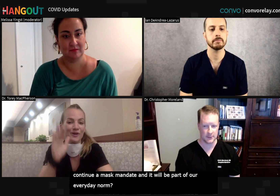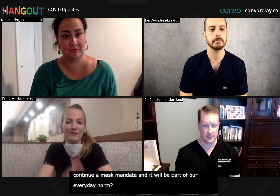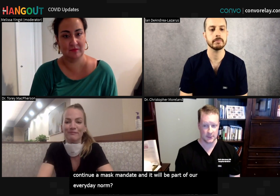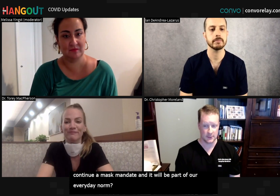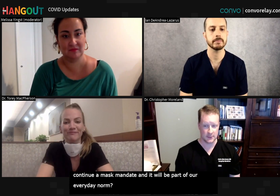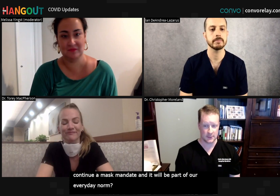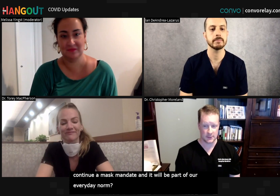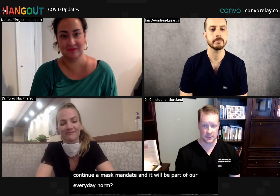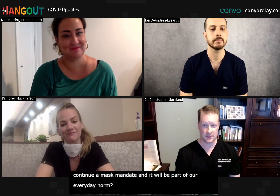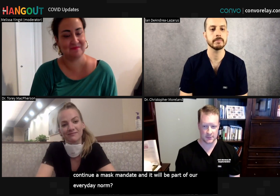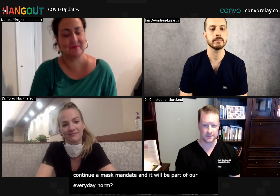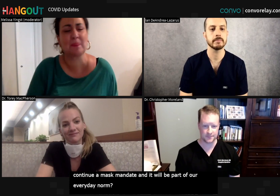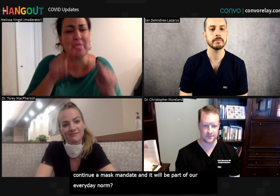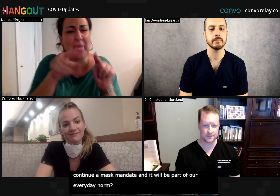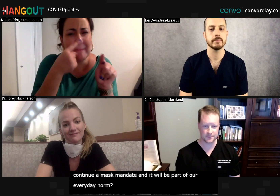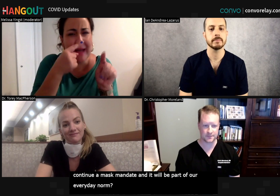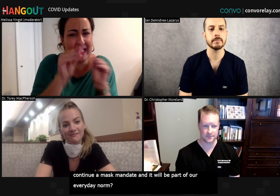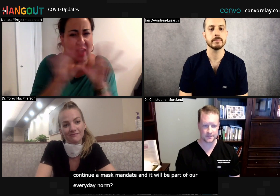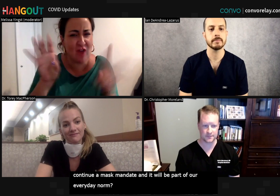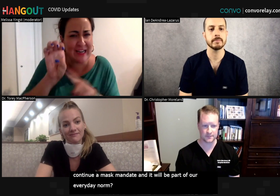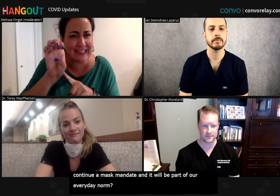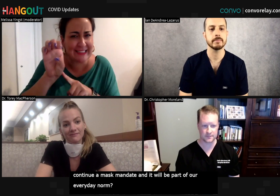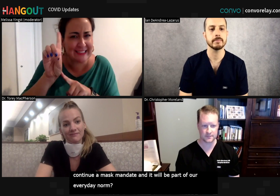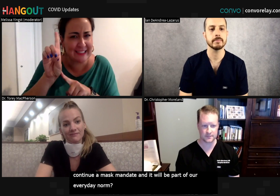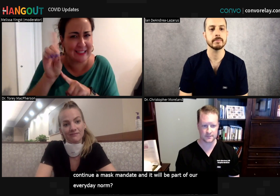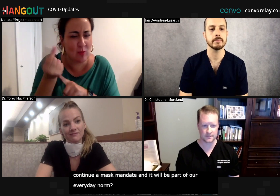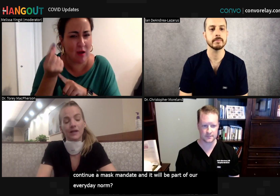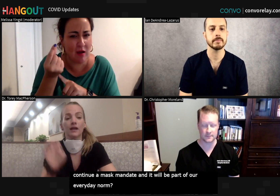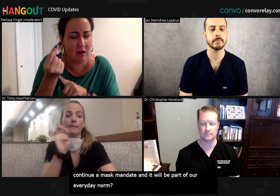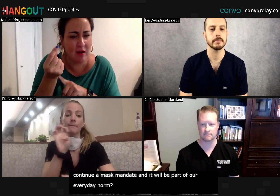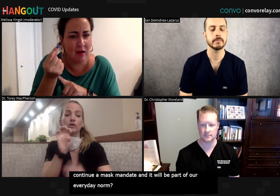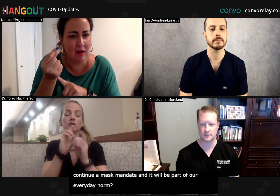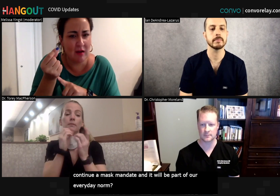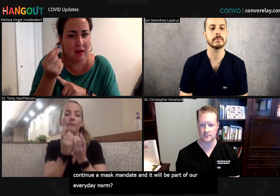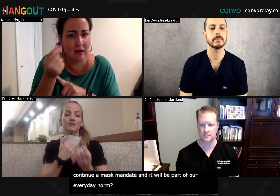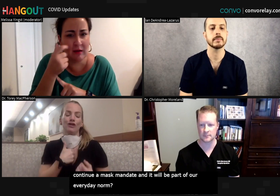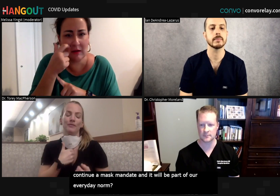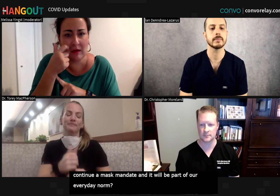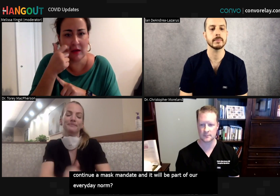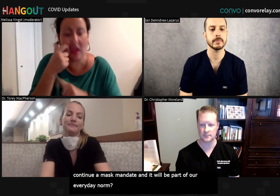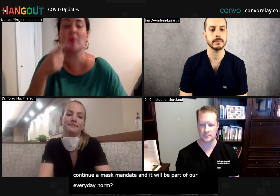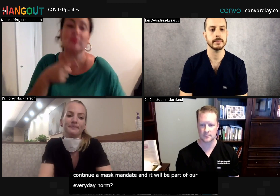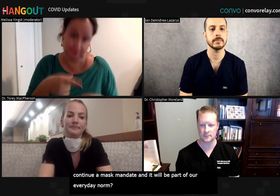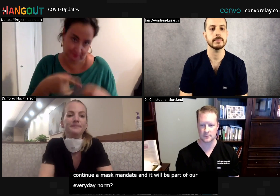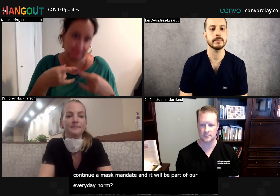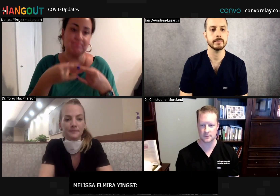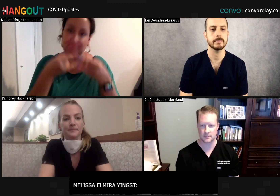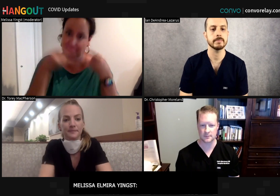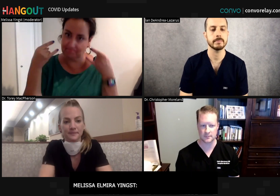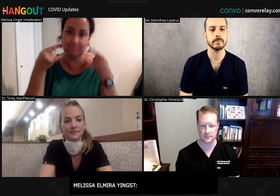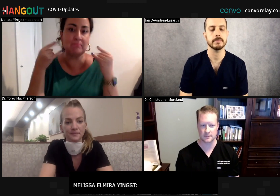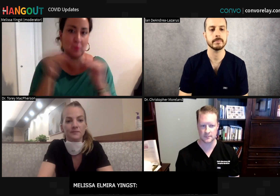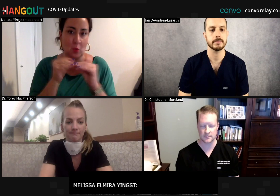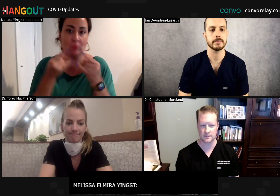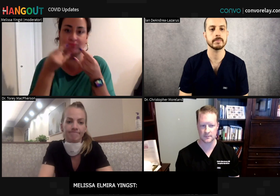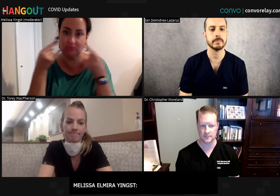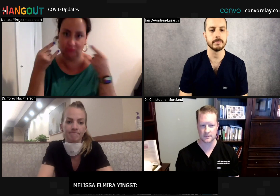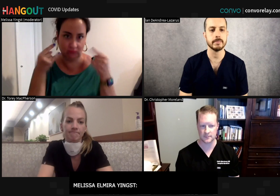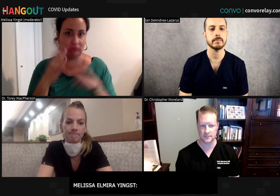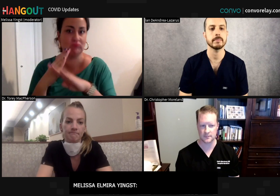in the everyday life, I just don't know. And can you clarify what's ED? Well, I'm sorry. ED is